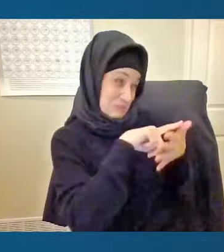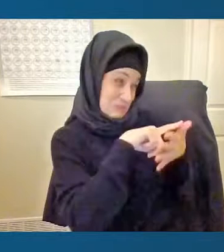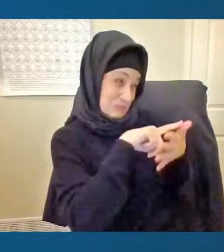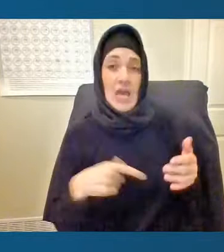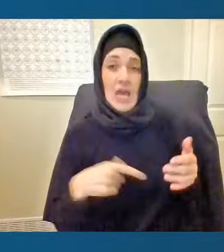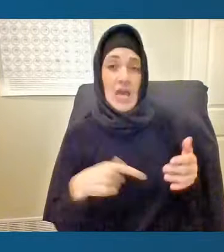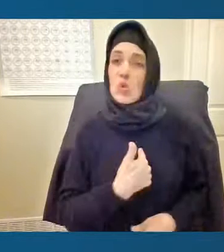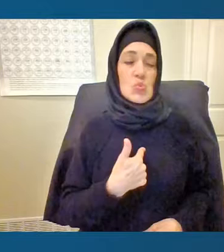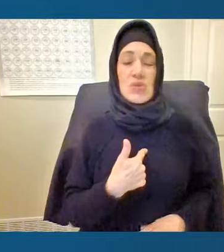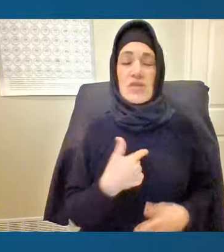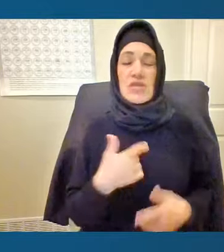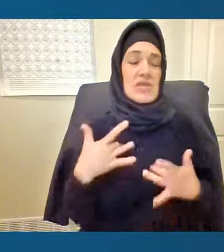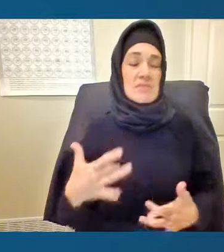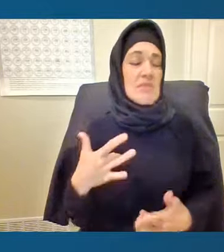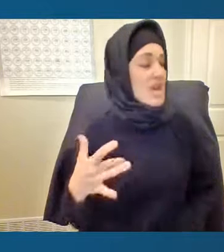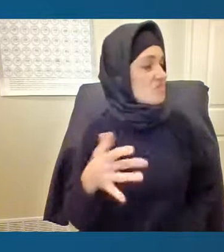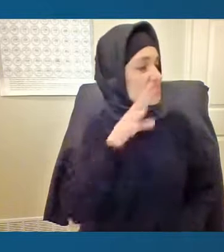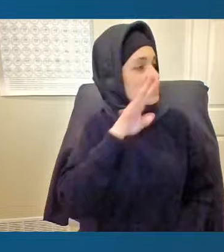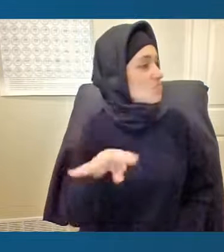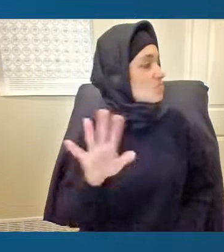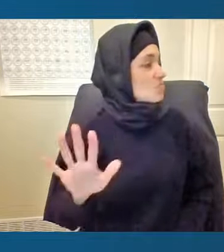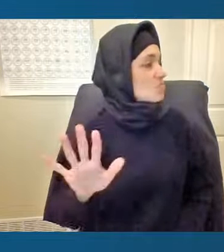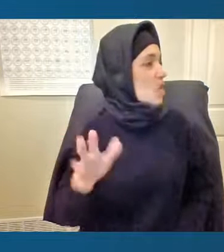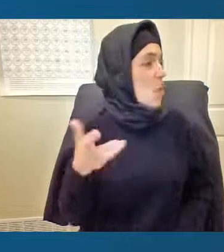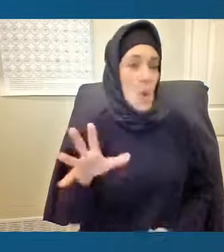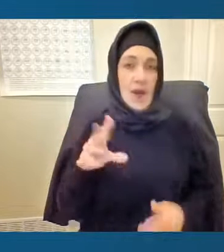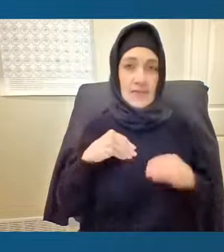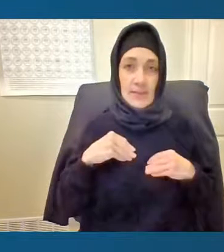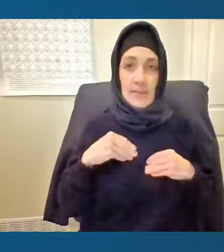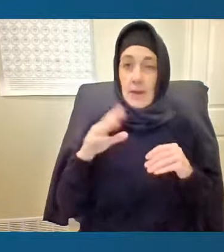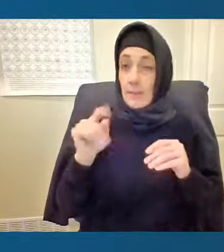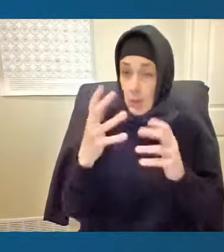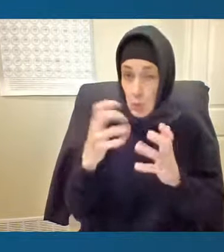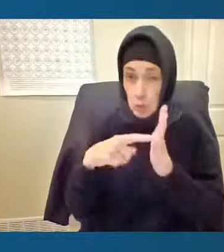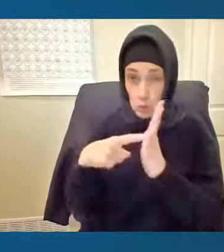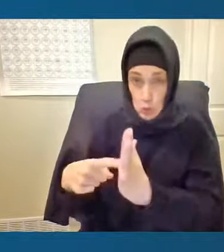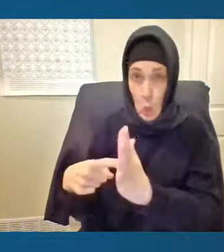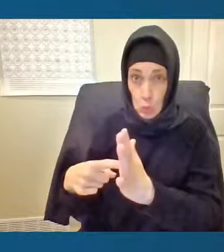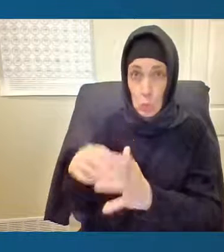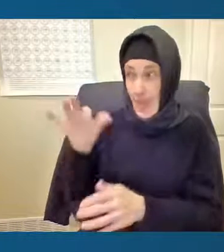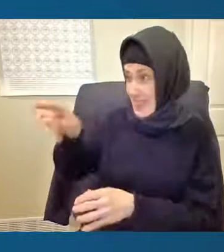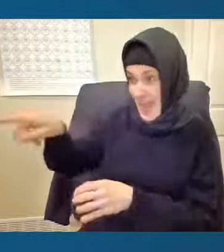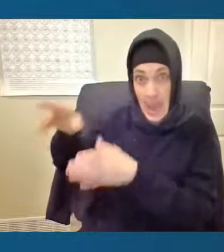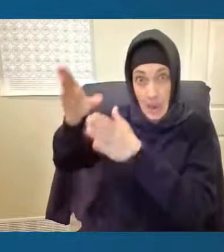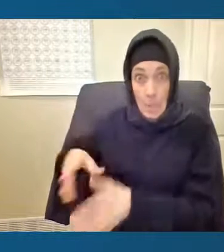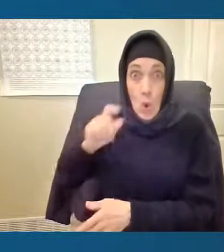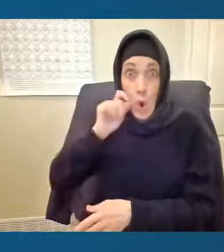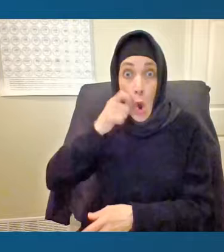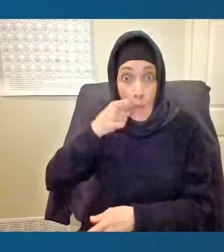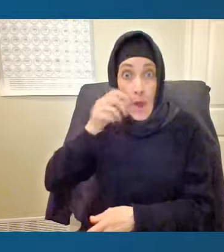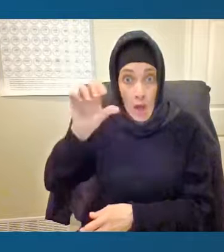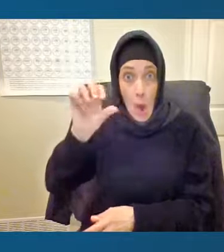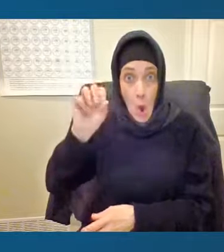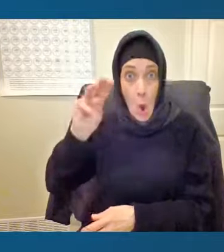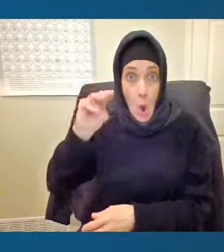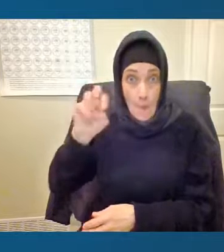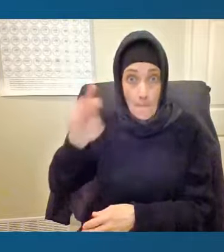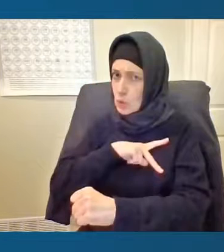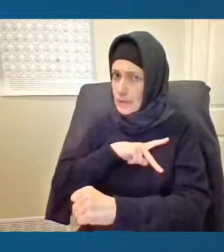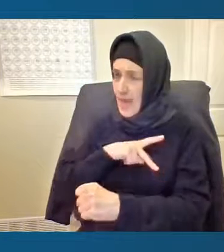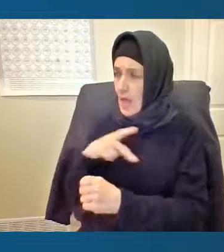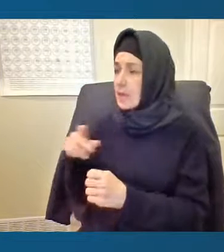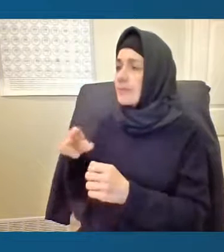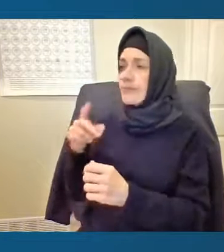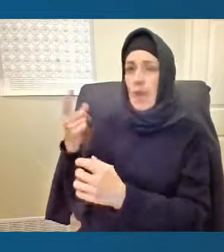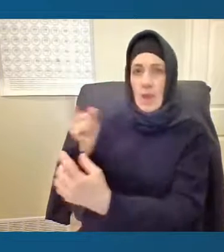you is someone with this very alpha, strong personality. Look at his example. He's sitting there. He's sad.